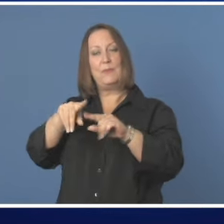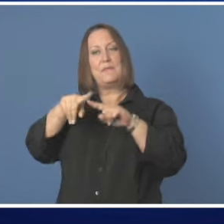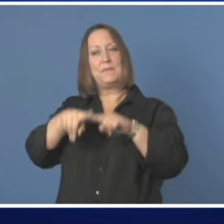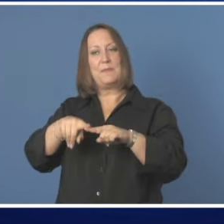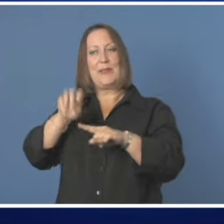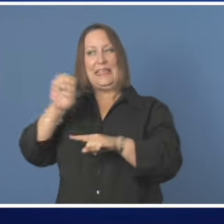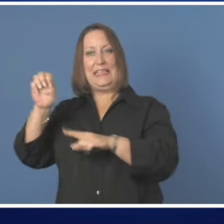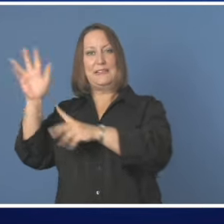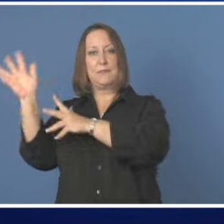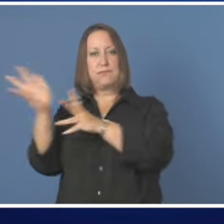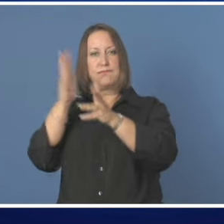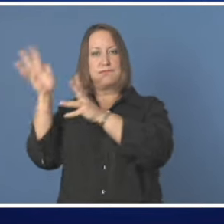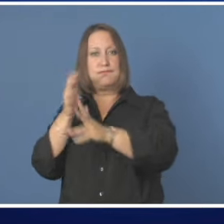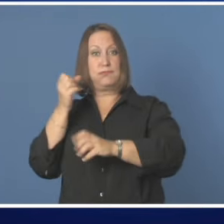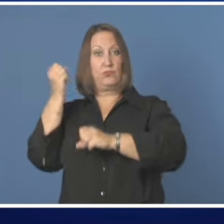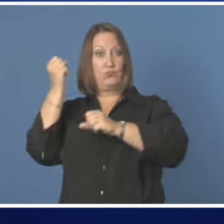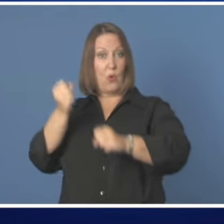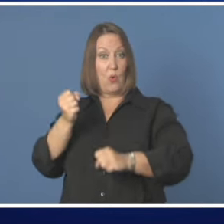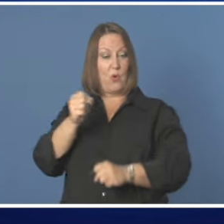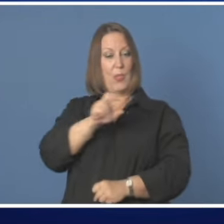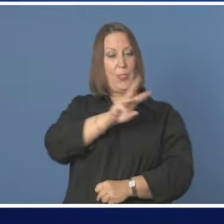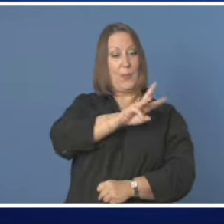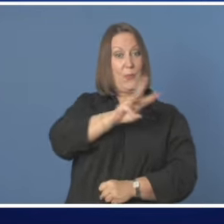well as by their own energy.